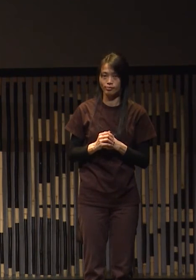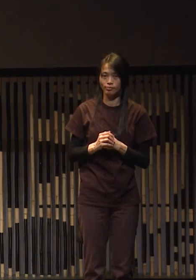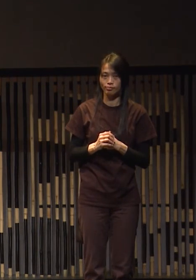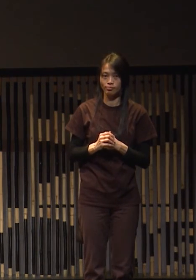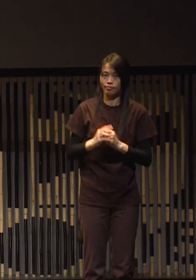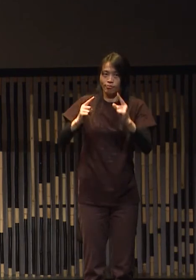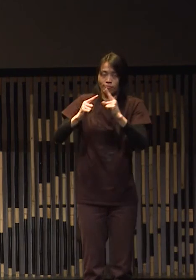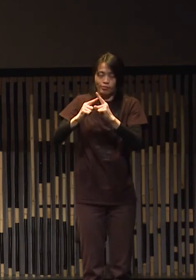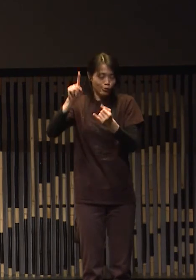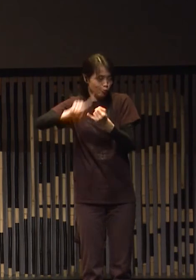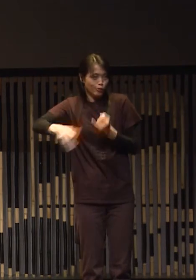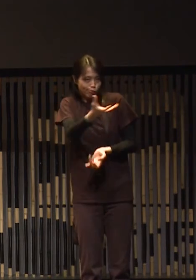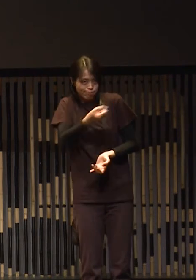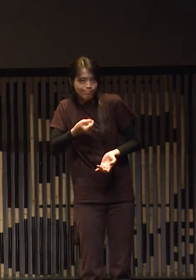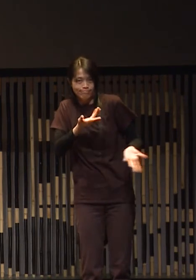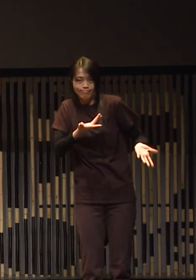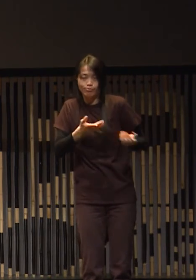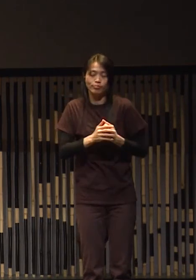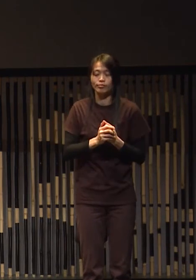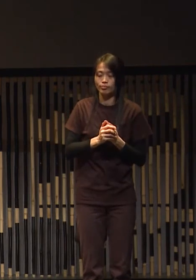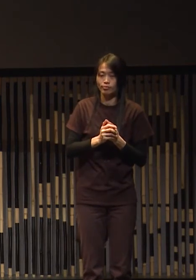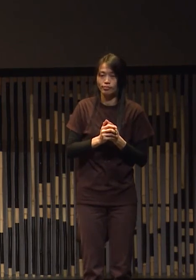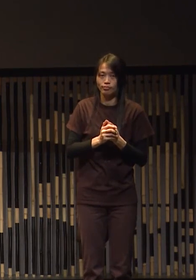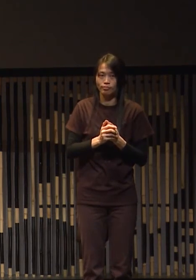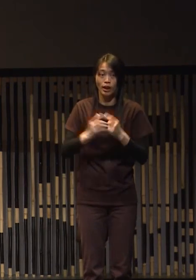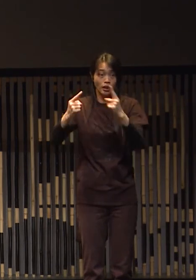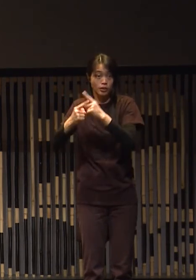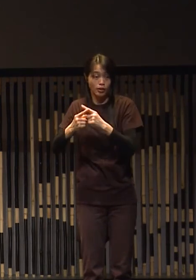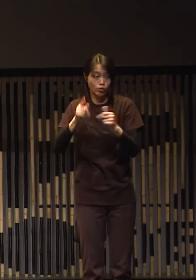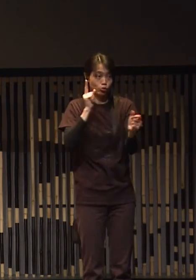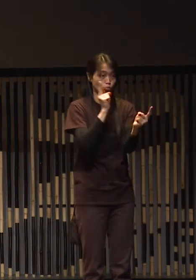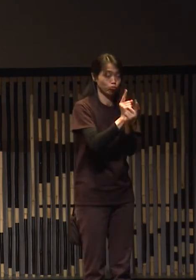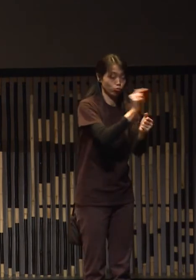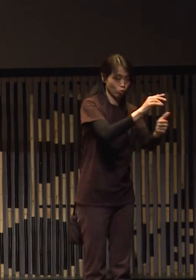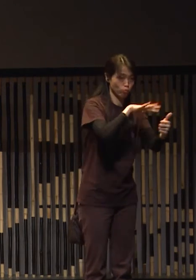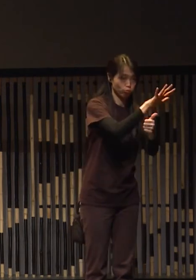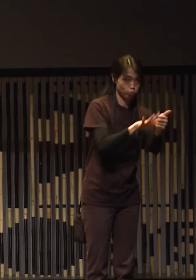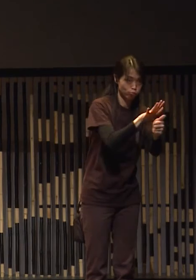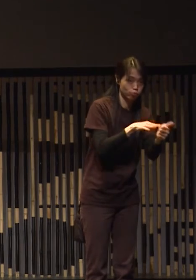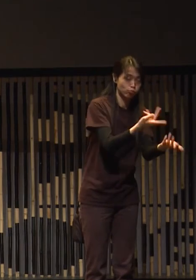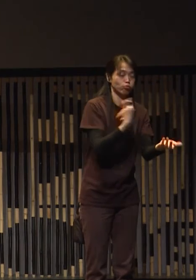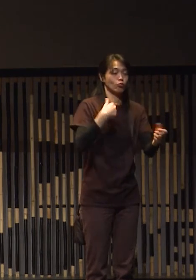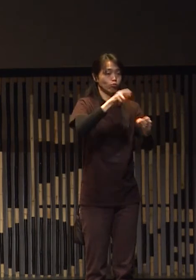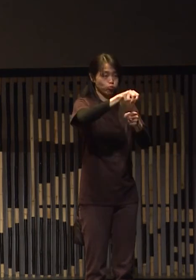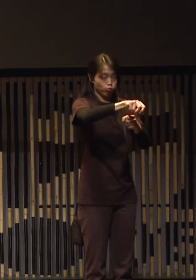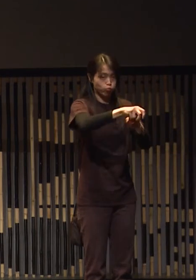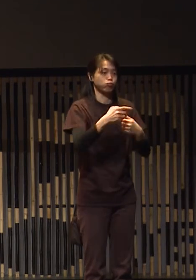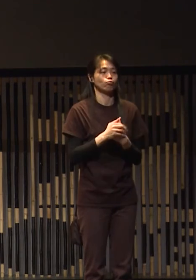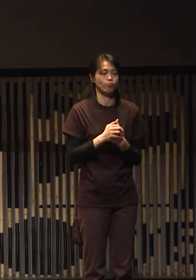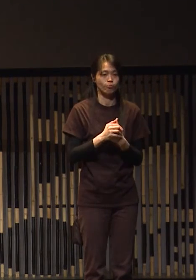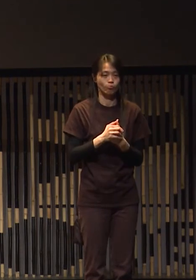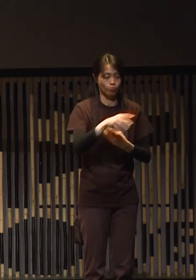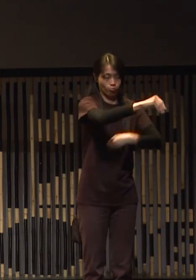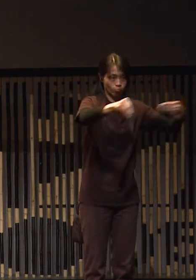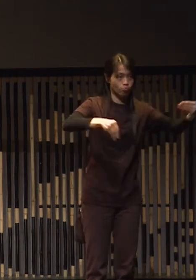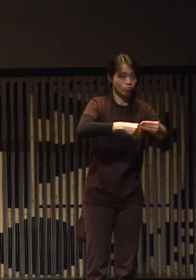consciousness, which is not just our brain, probably includes our heart, our consciousness, maybe our